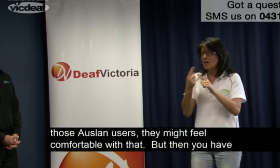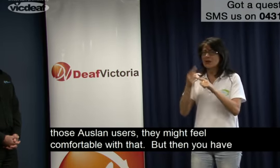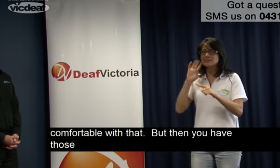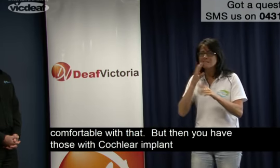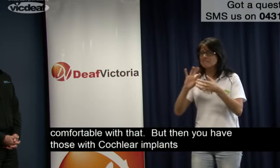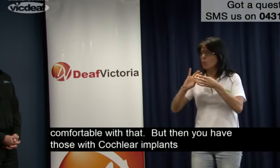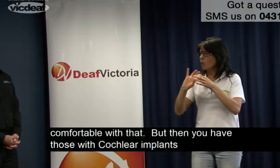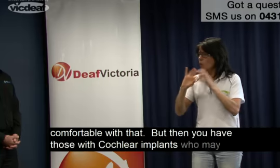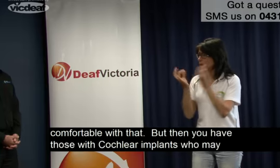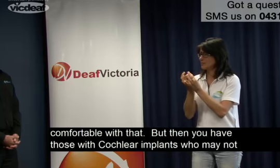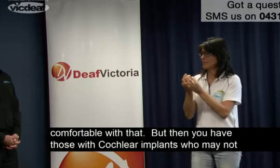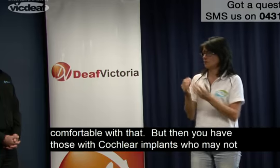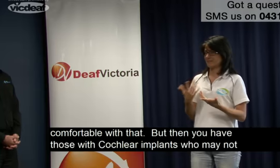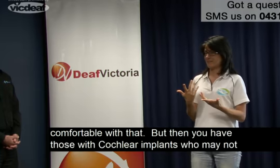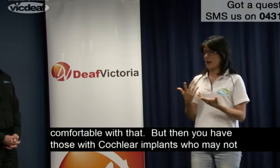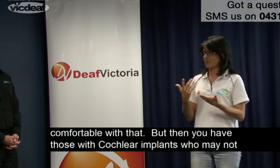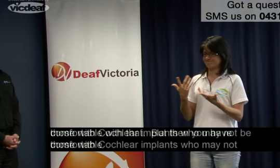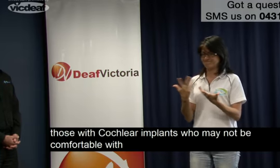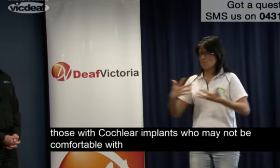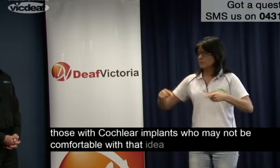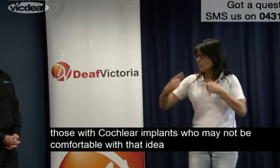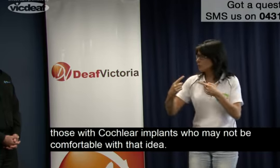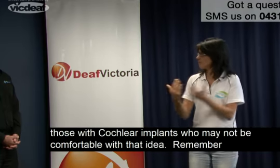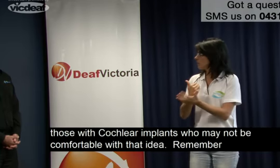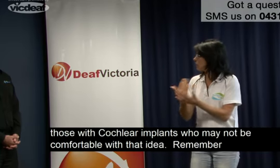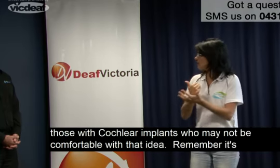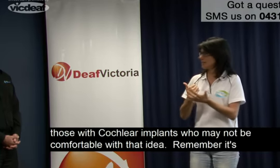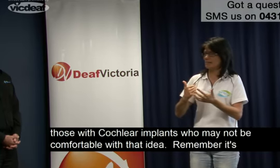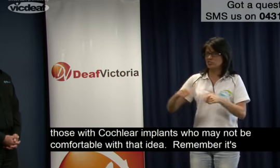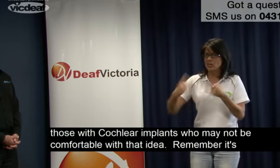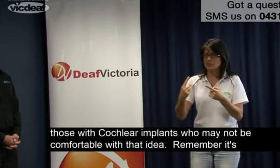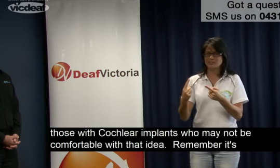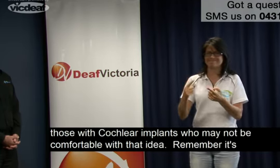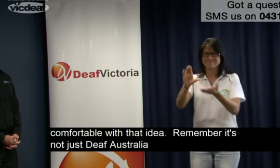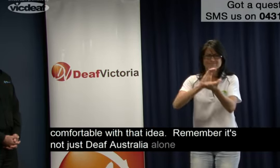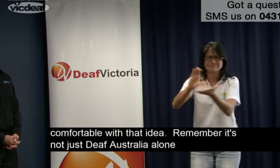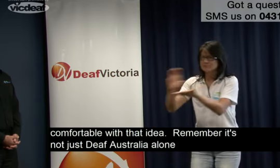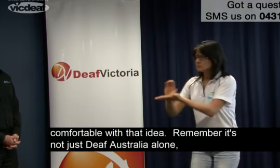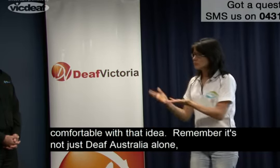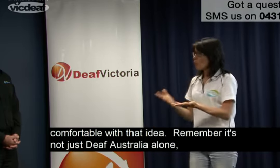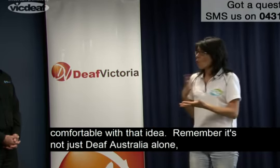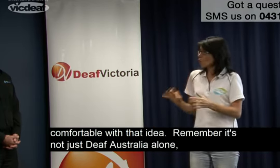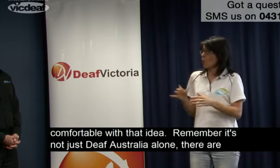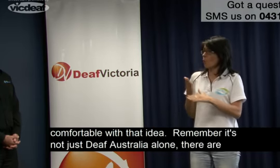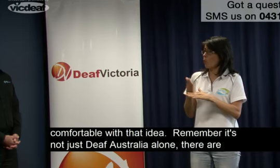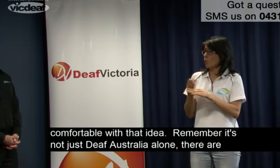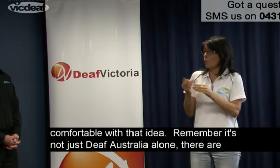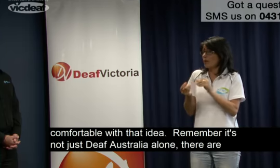Deaf Australia alone. There's also other deaf organisations, and there's lots of competition. And